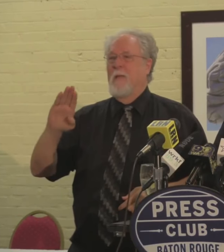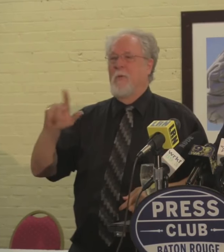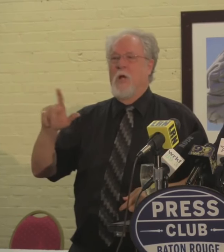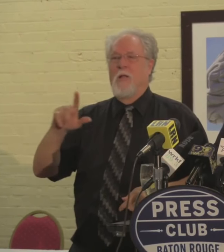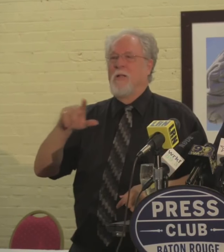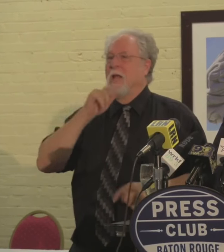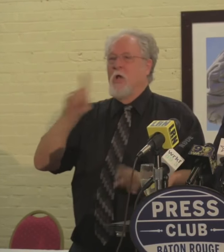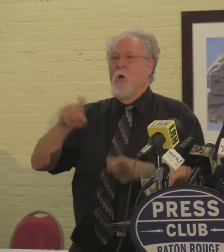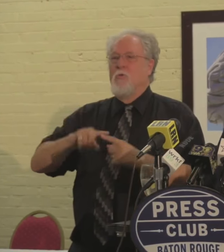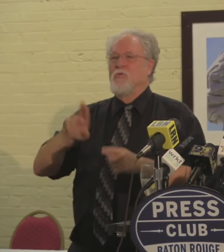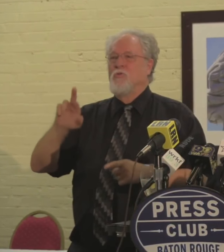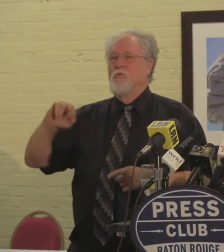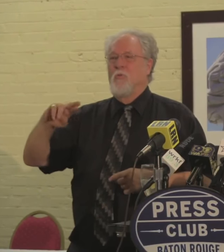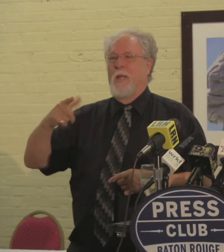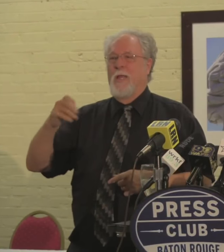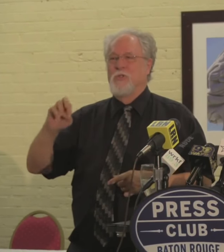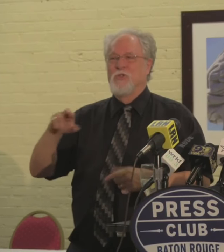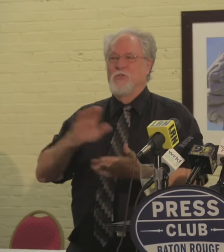Ranger School.